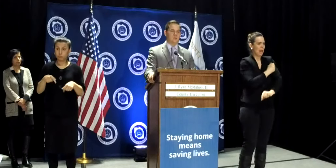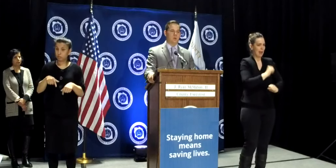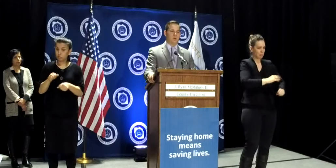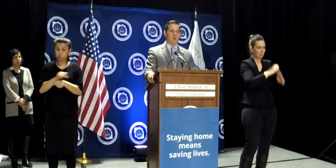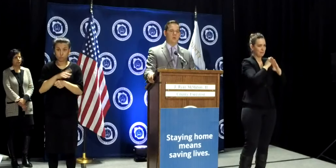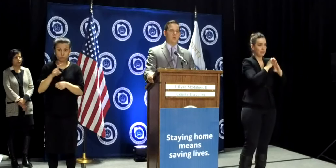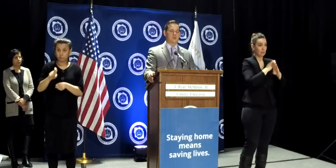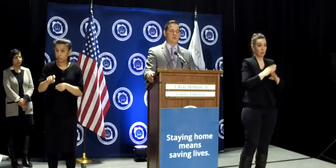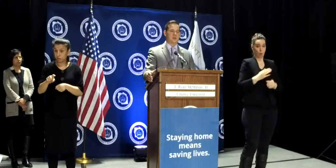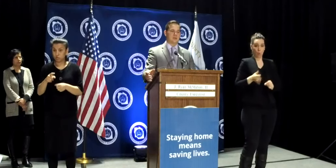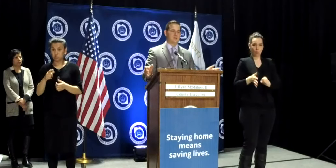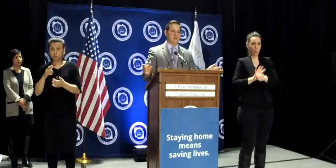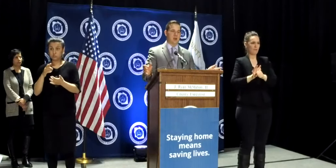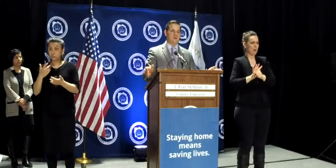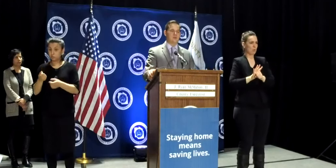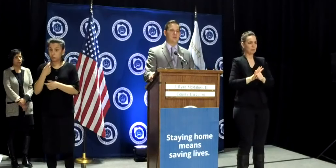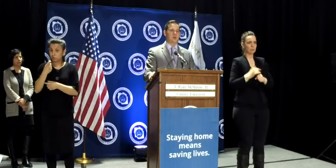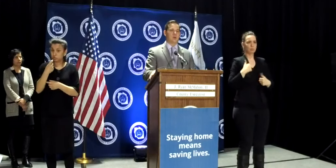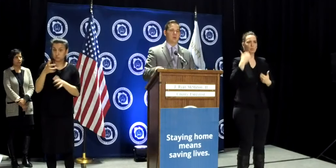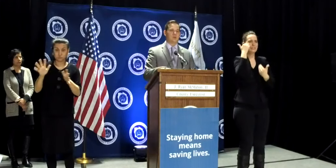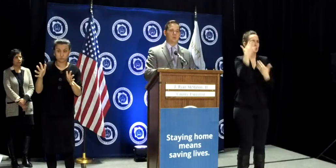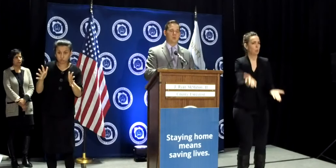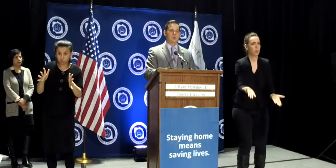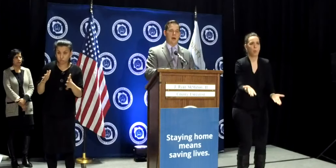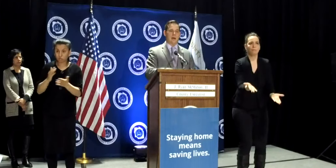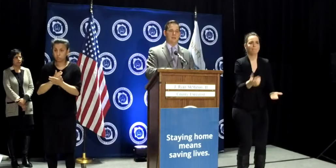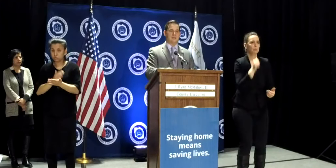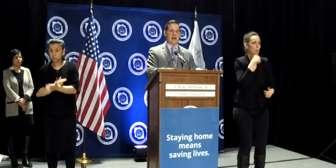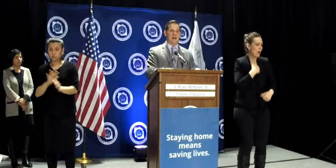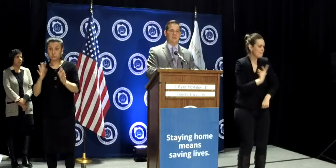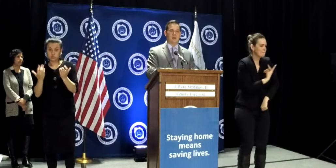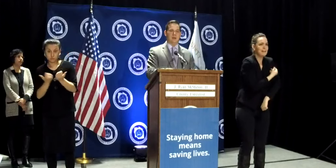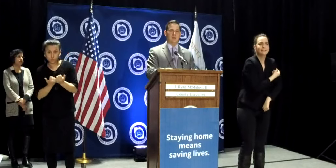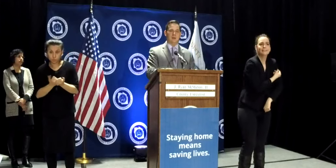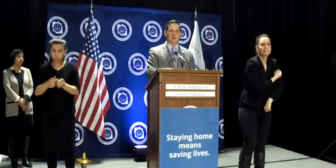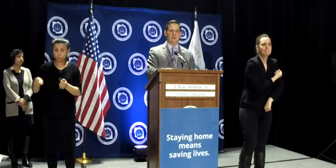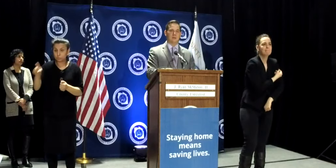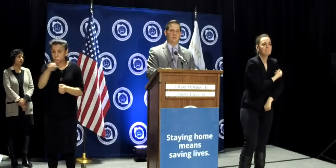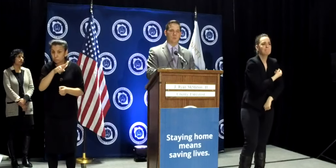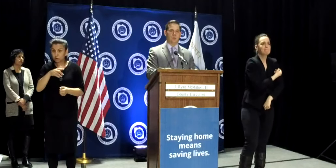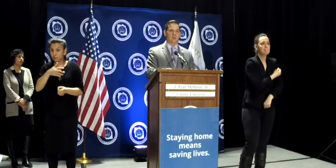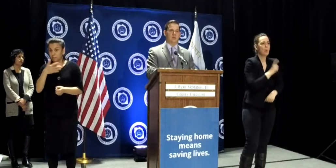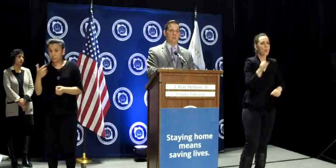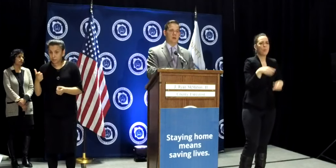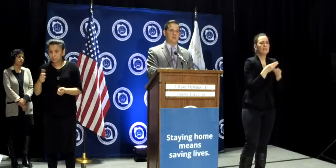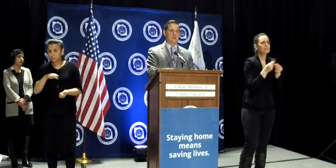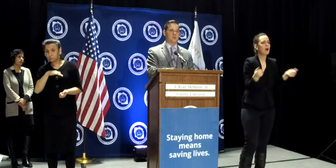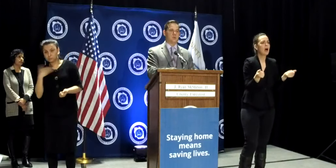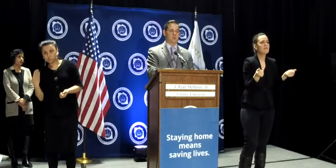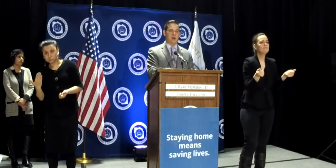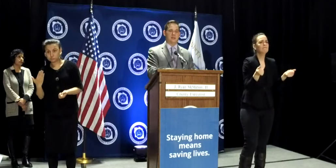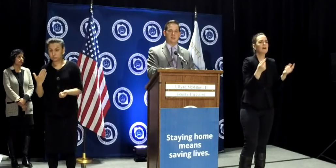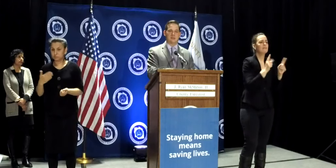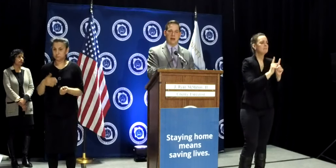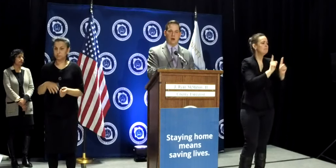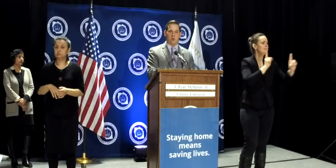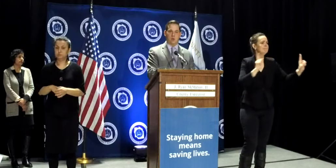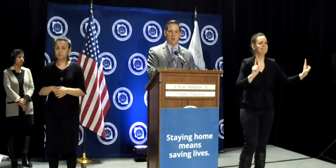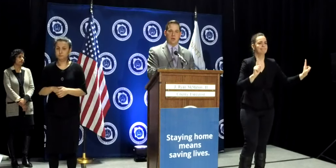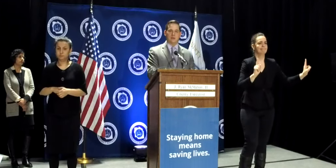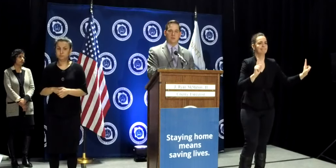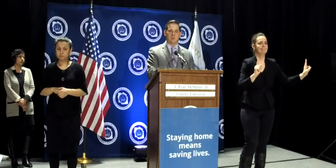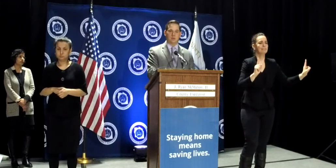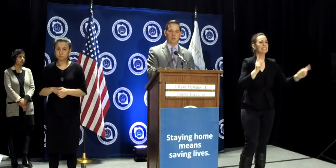And the only way we know to treat it is to starve it. So do we want to dive in and really commit ourselves to a process